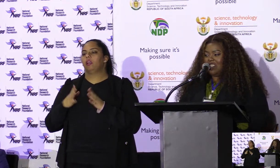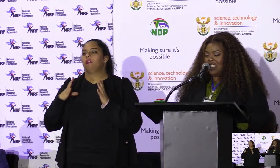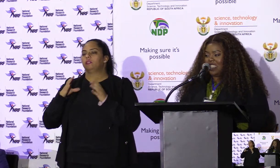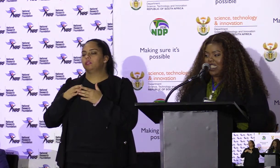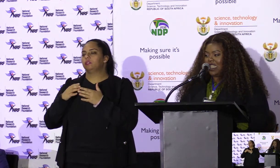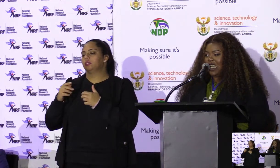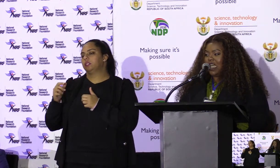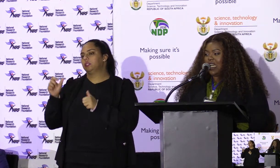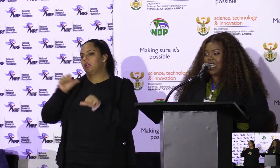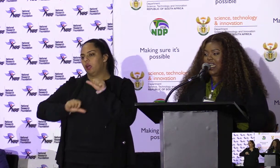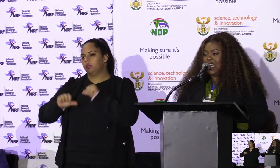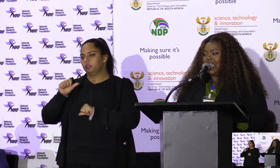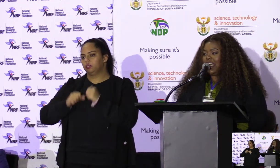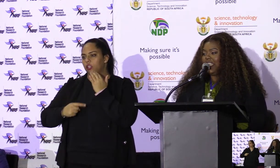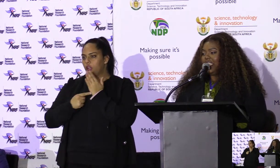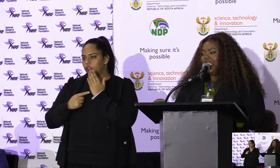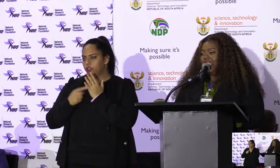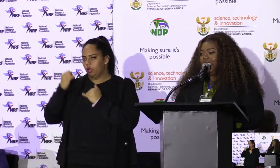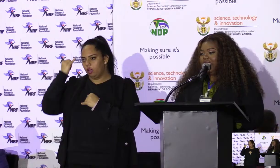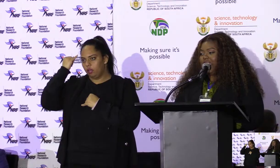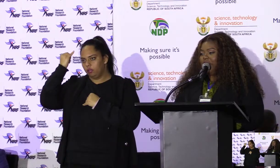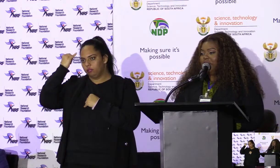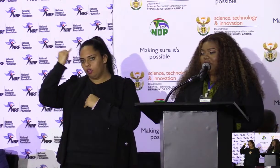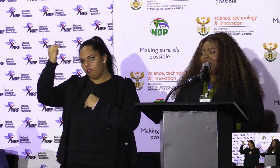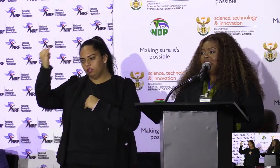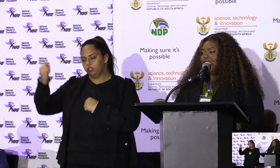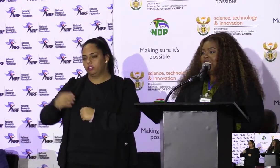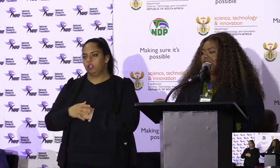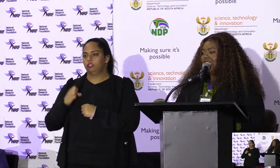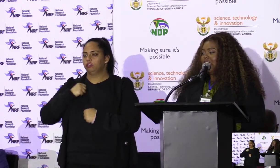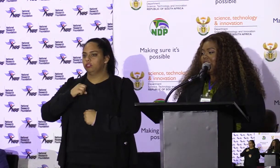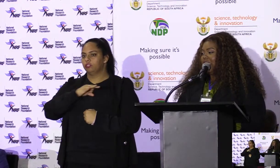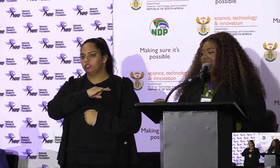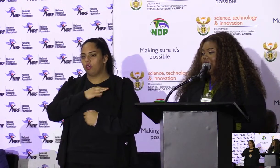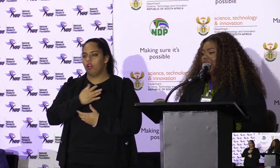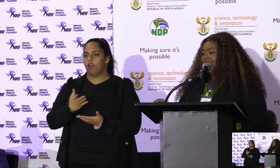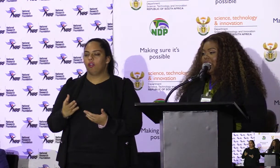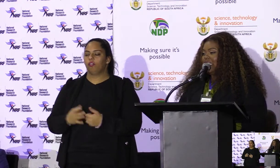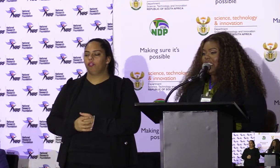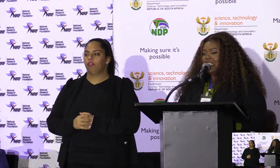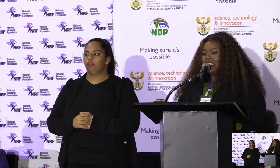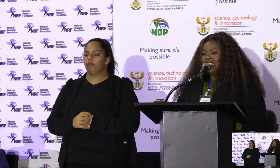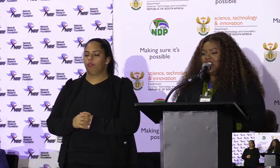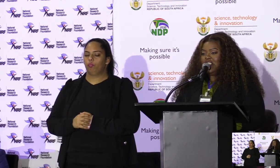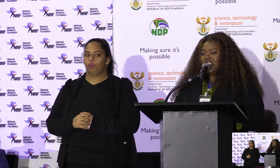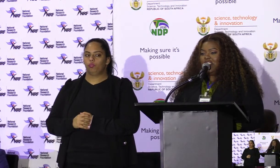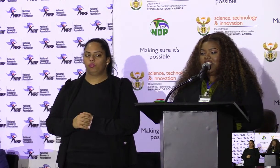and Innovation, the staff and